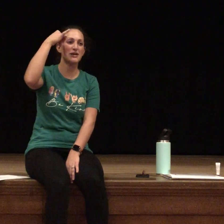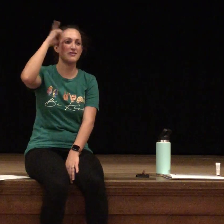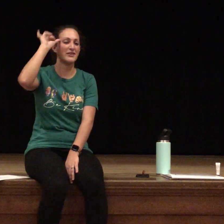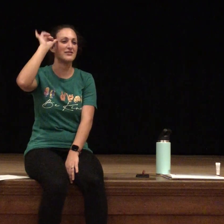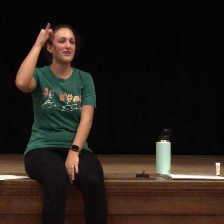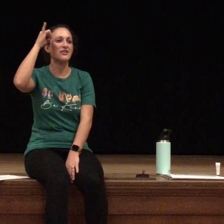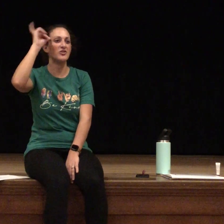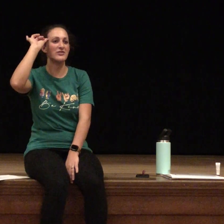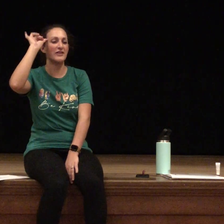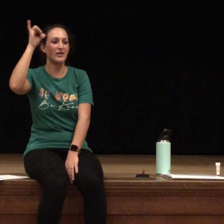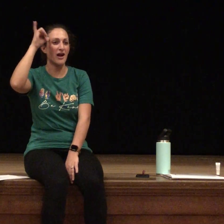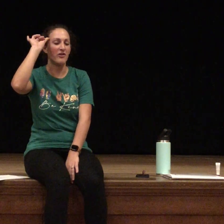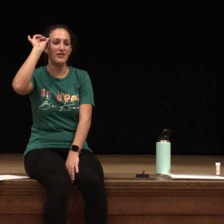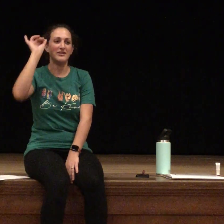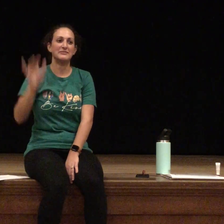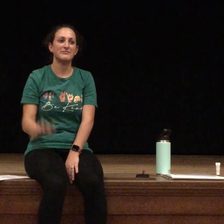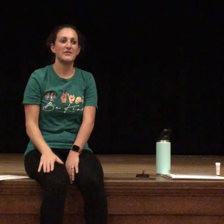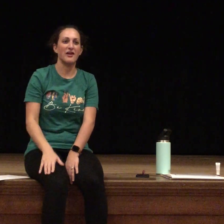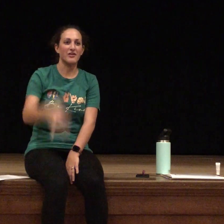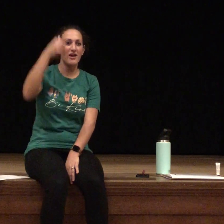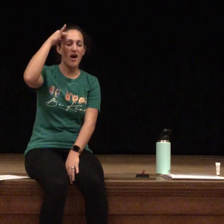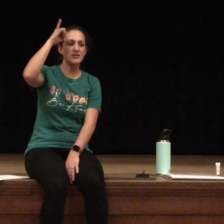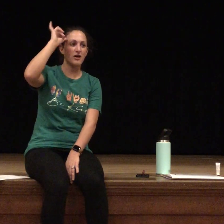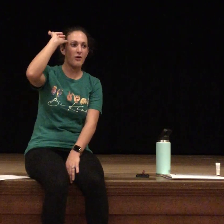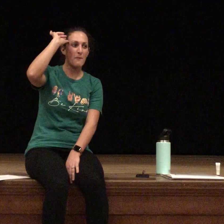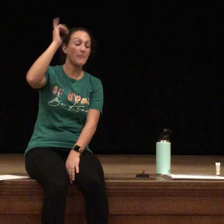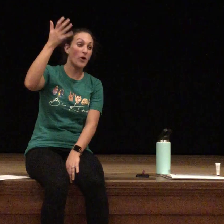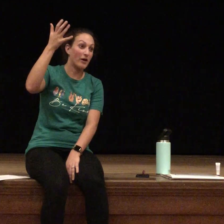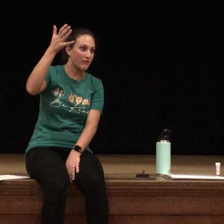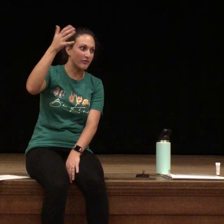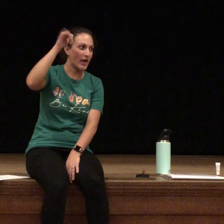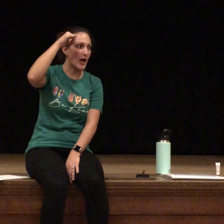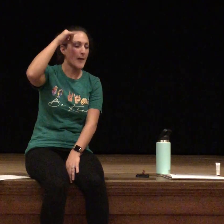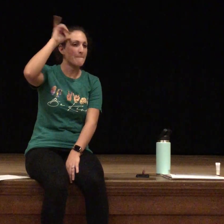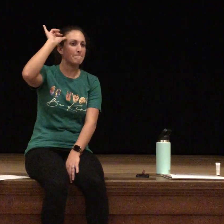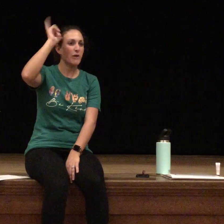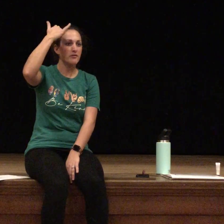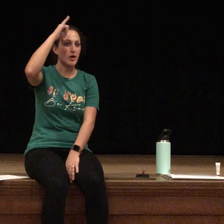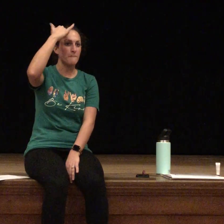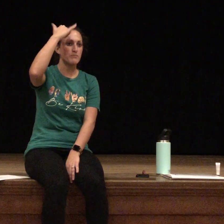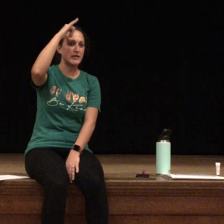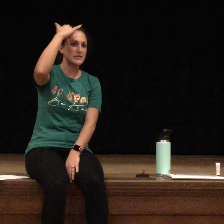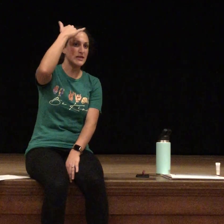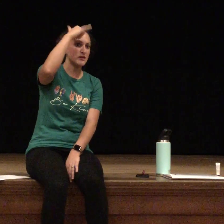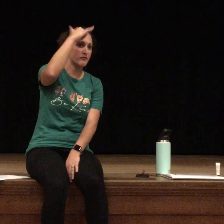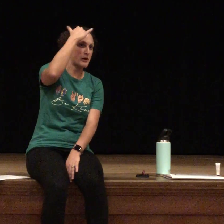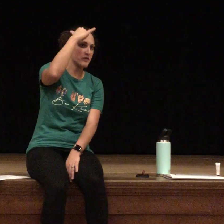impressive that you know the sign for cow. Yeah. Also, going off of that, buffalo, like the city of Buffalo.